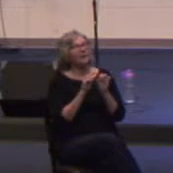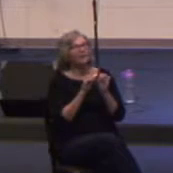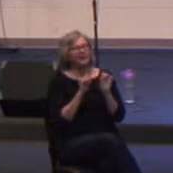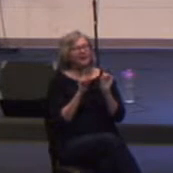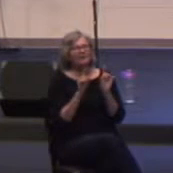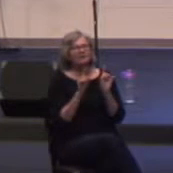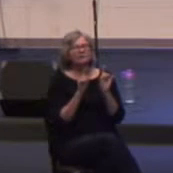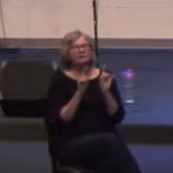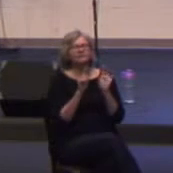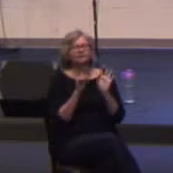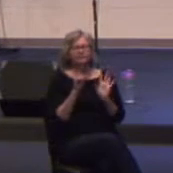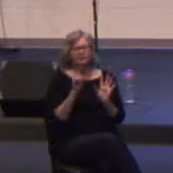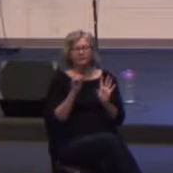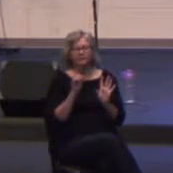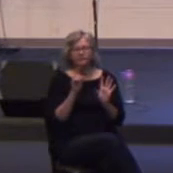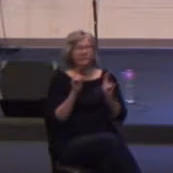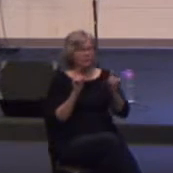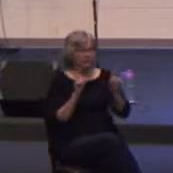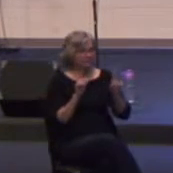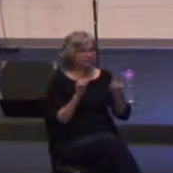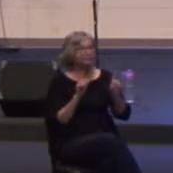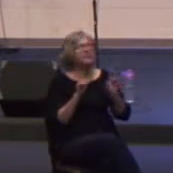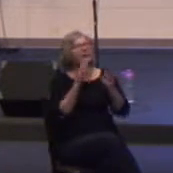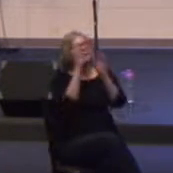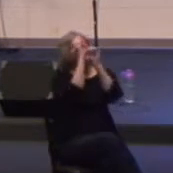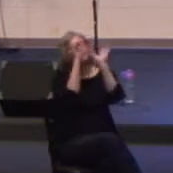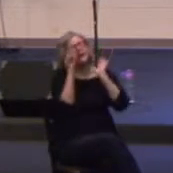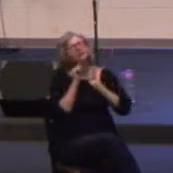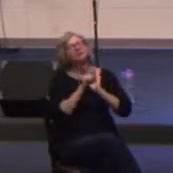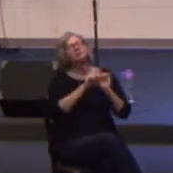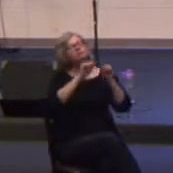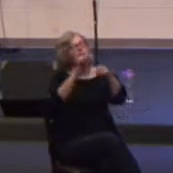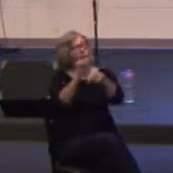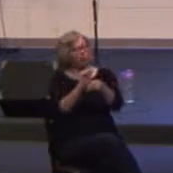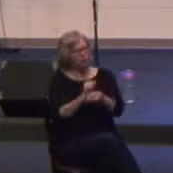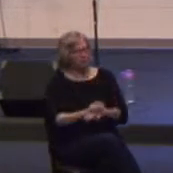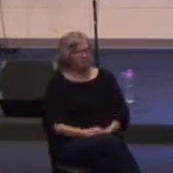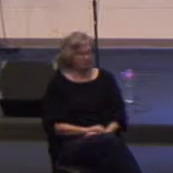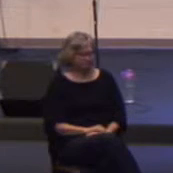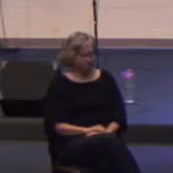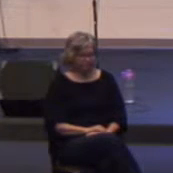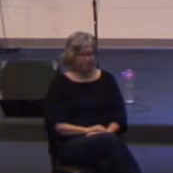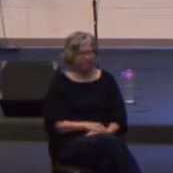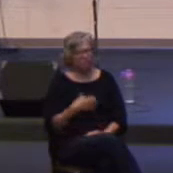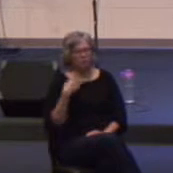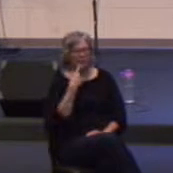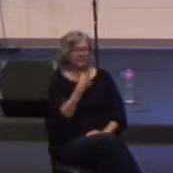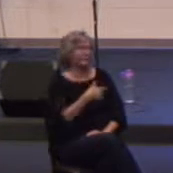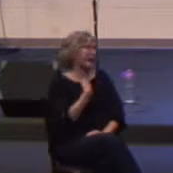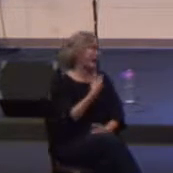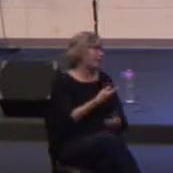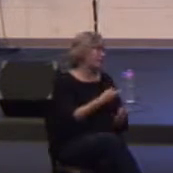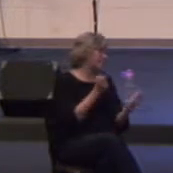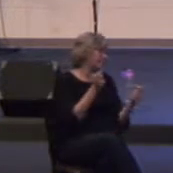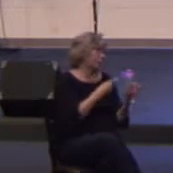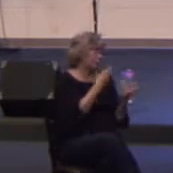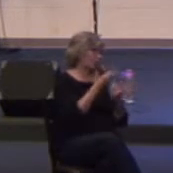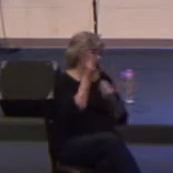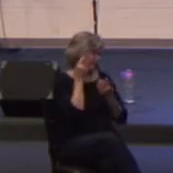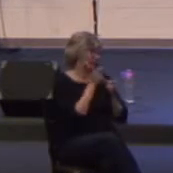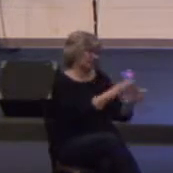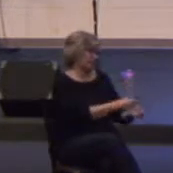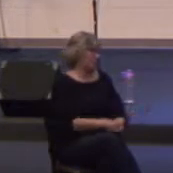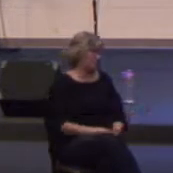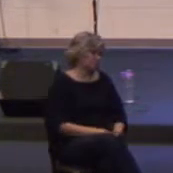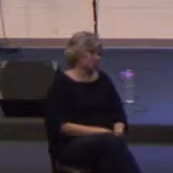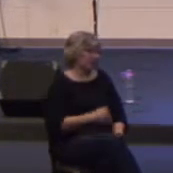just evaluate this. Imagine you're at work, and your boss says to you, I've got a big project for you. And, if this project goes well,